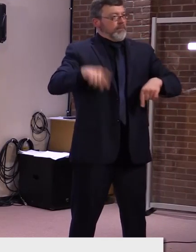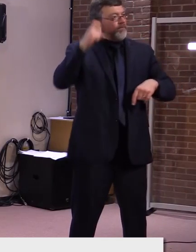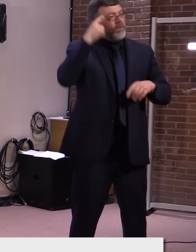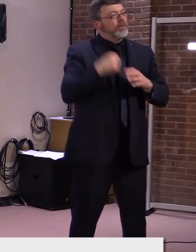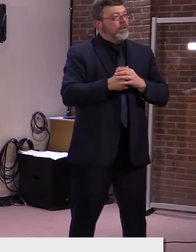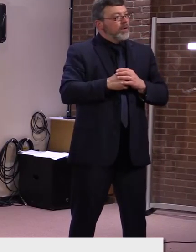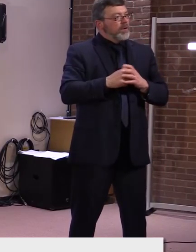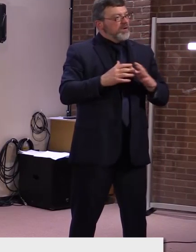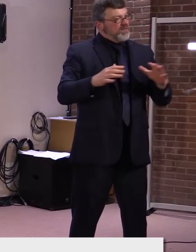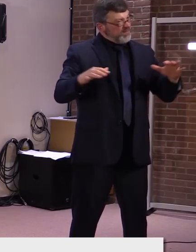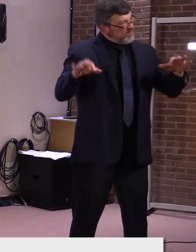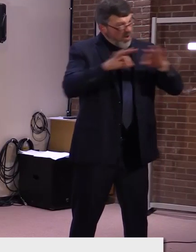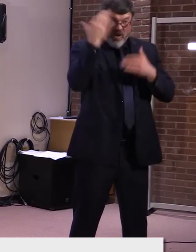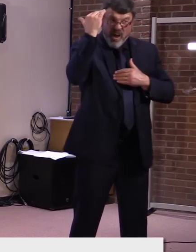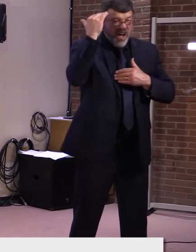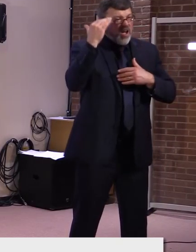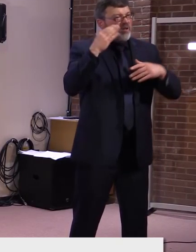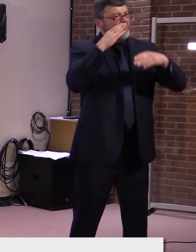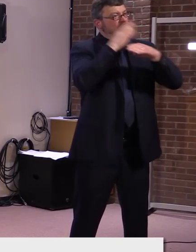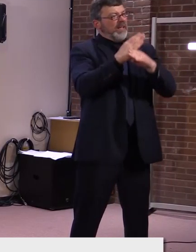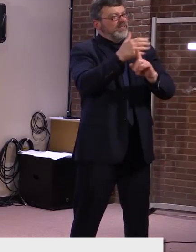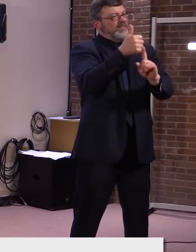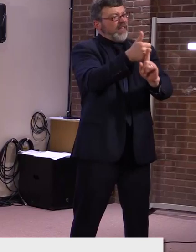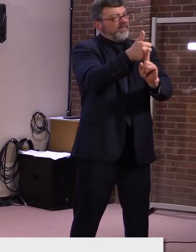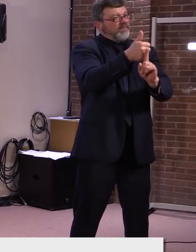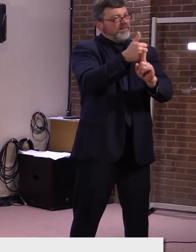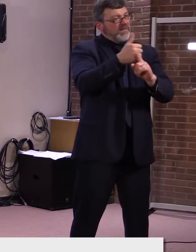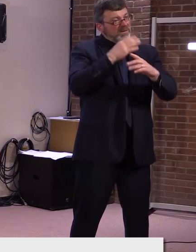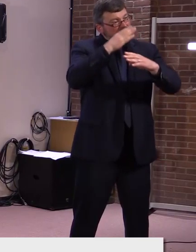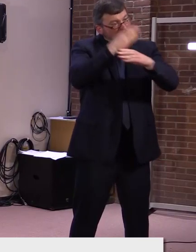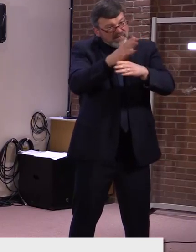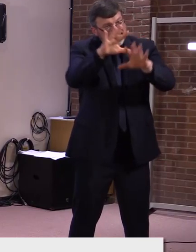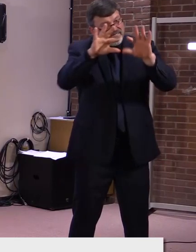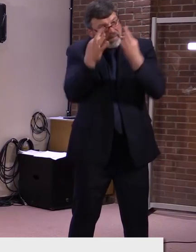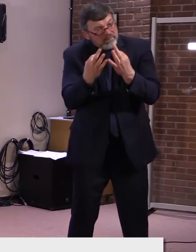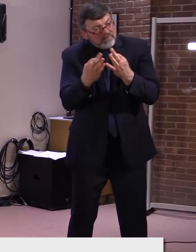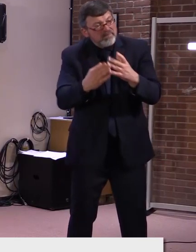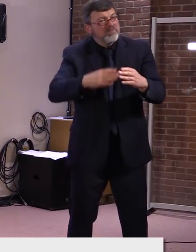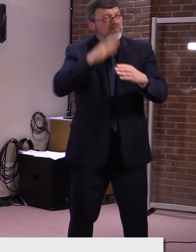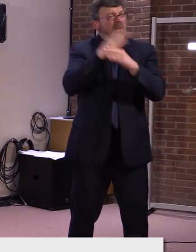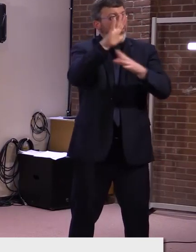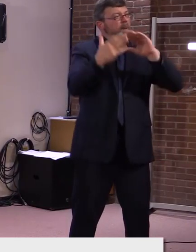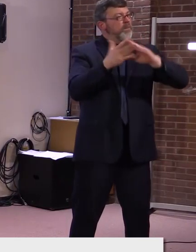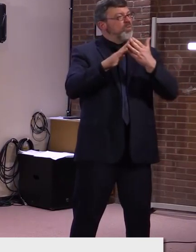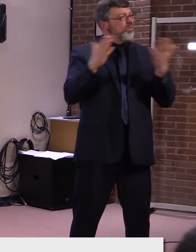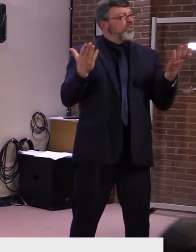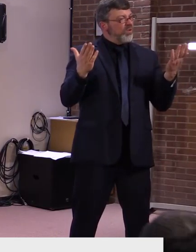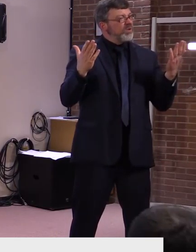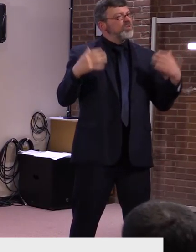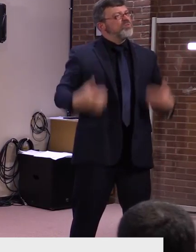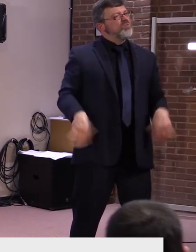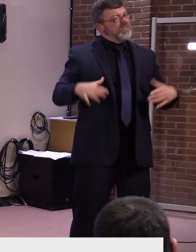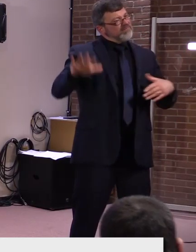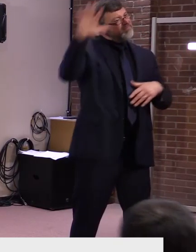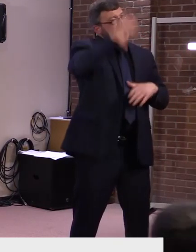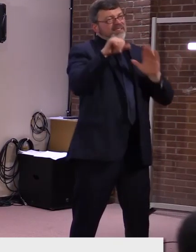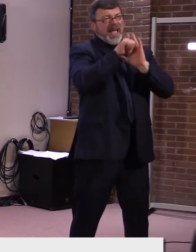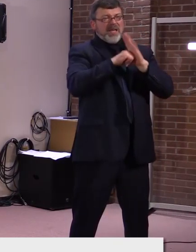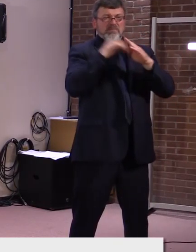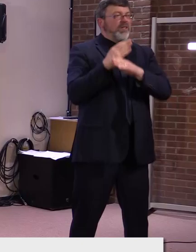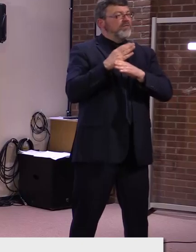yourself, your family members, and your fellow Vermonters. I want to remind everyone that's listening and